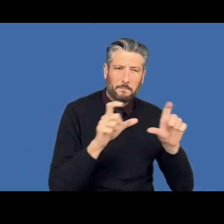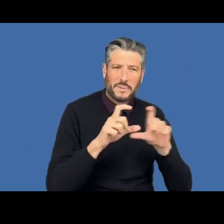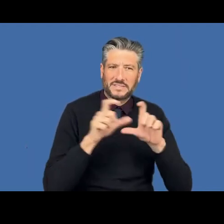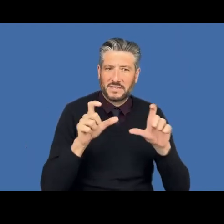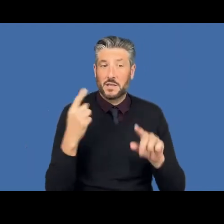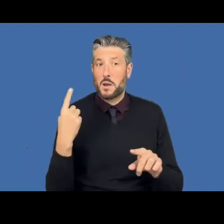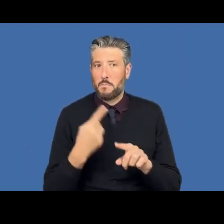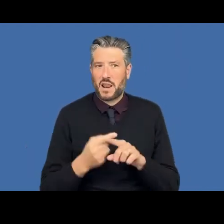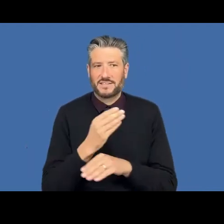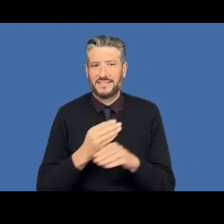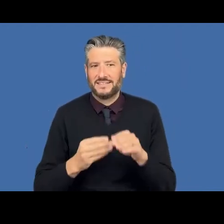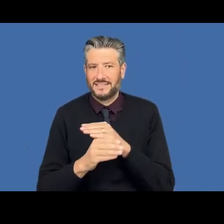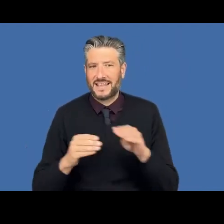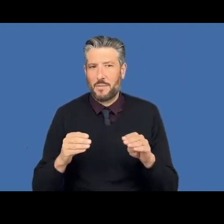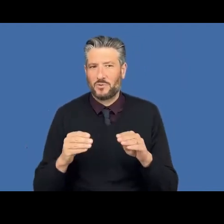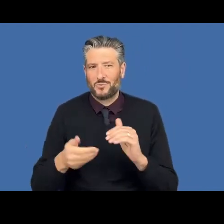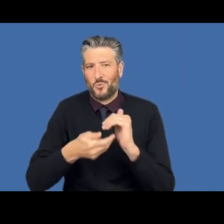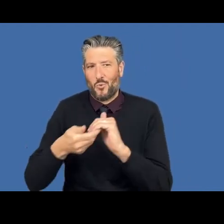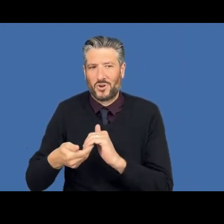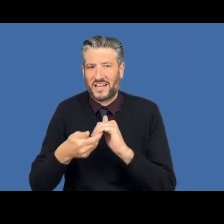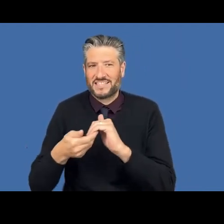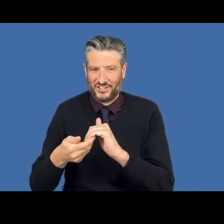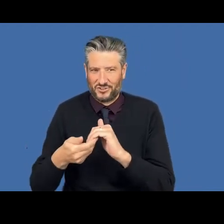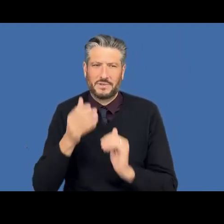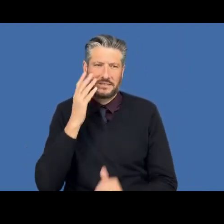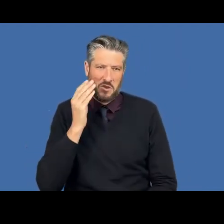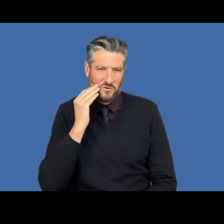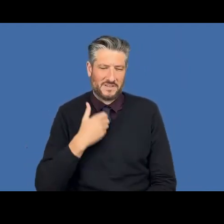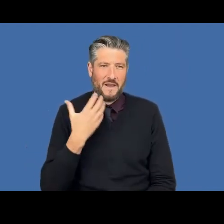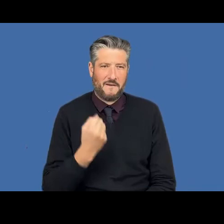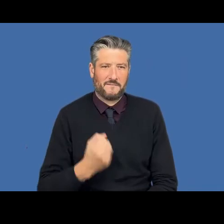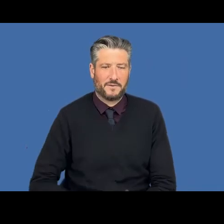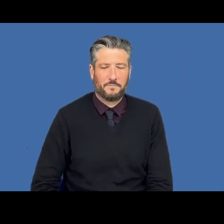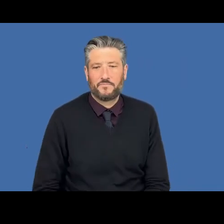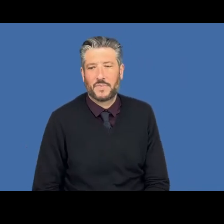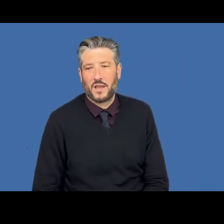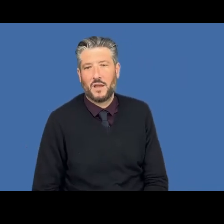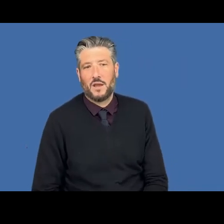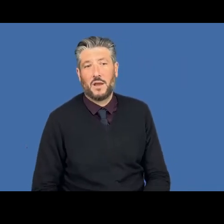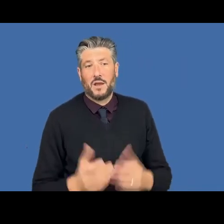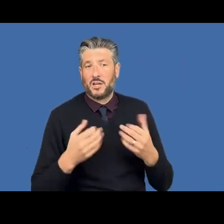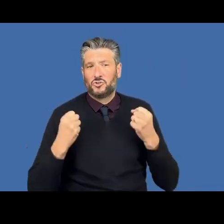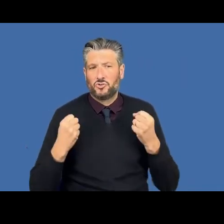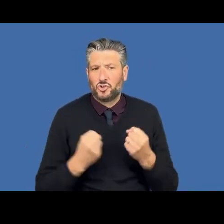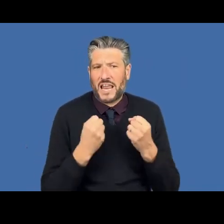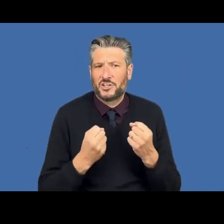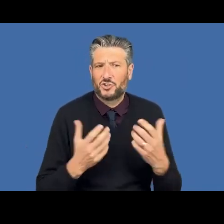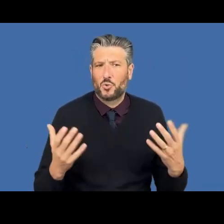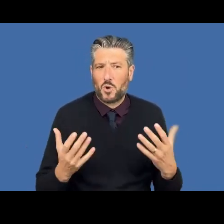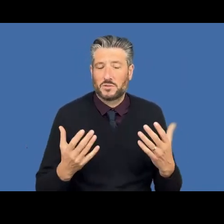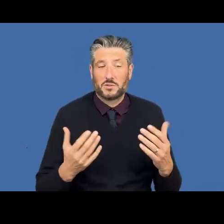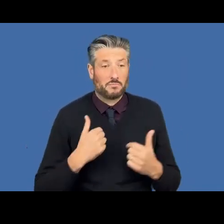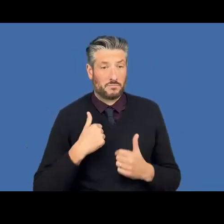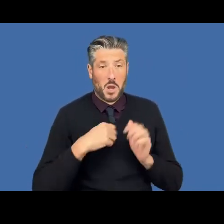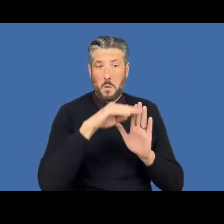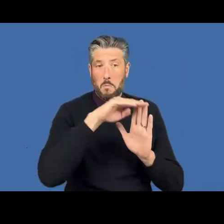organizations. So I think the reality and also the challenge that we're facing as policy advocates and also